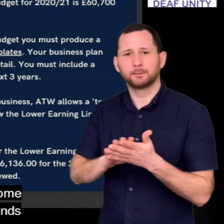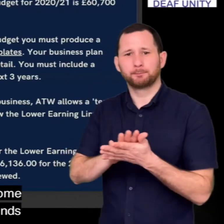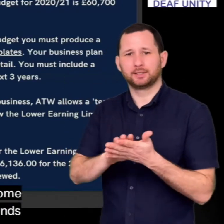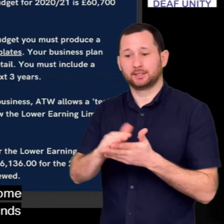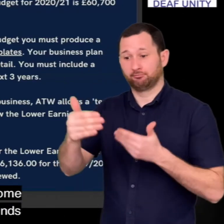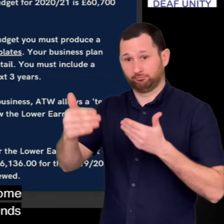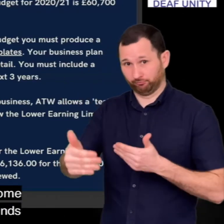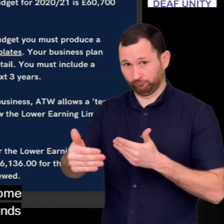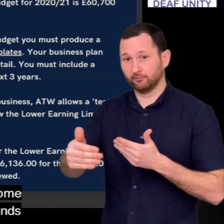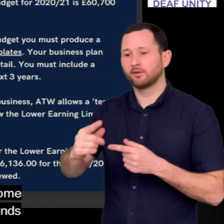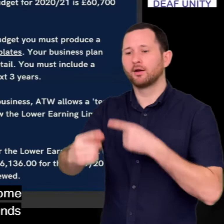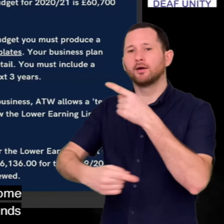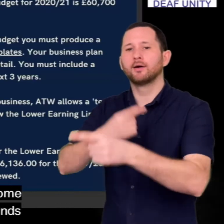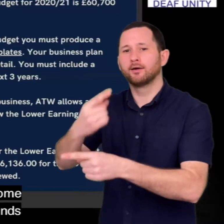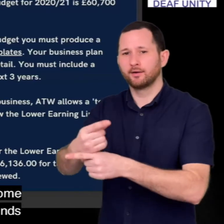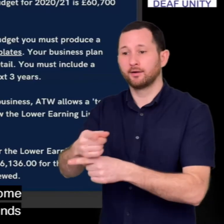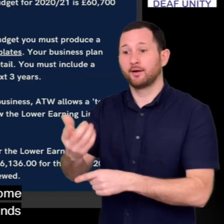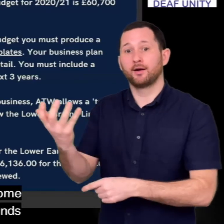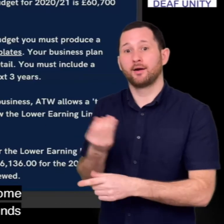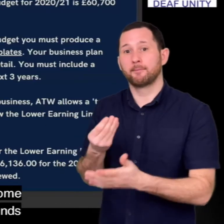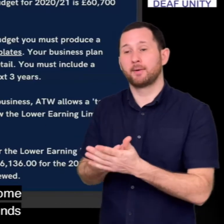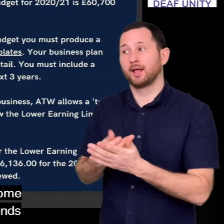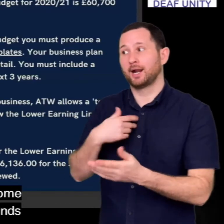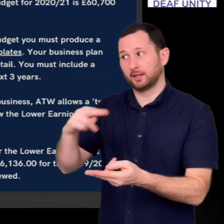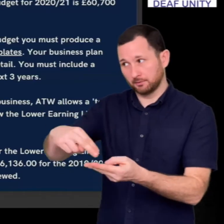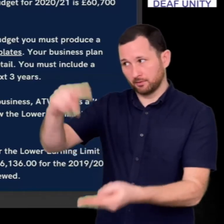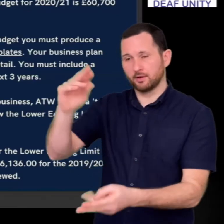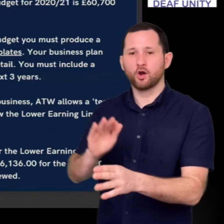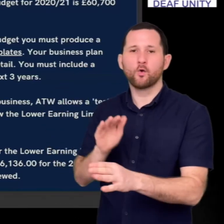income must be over